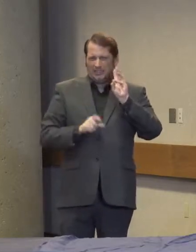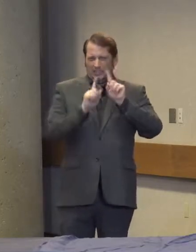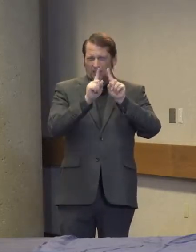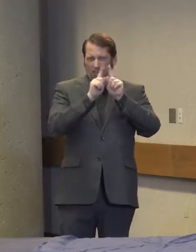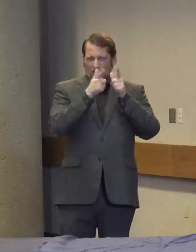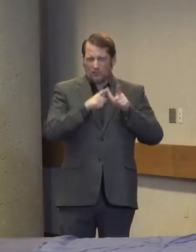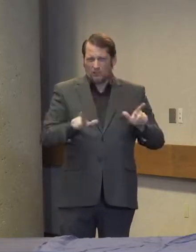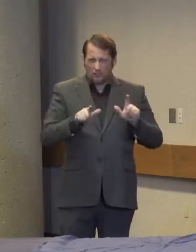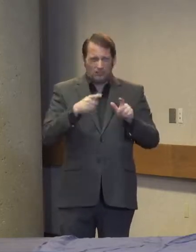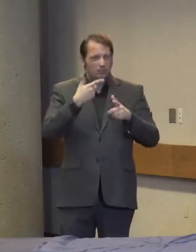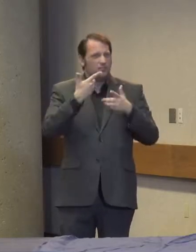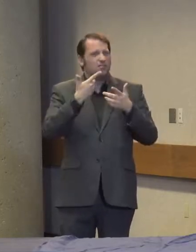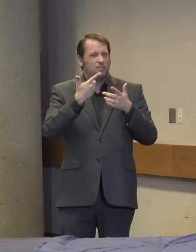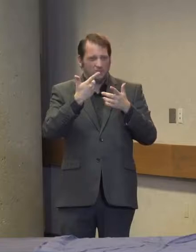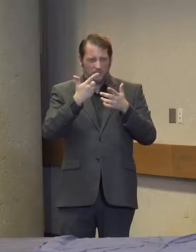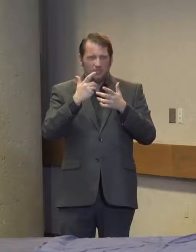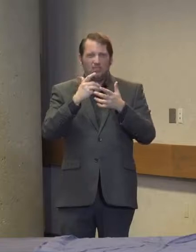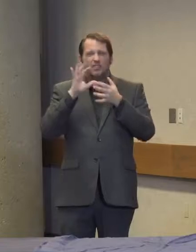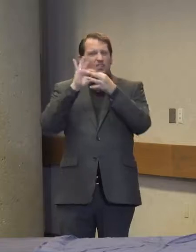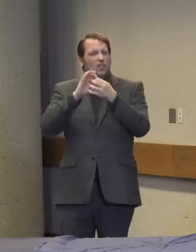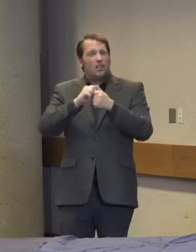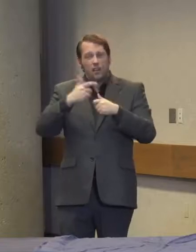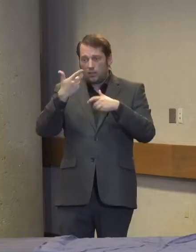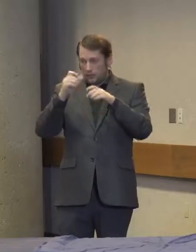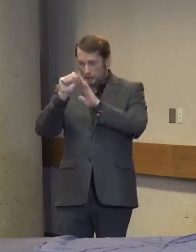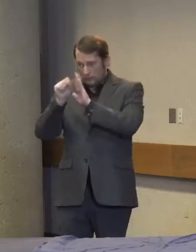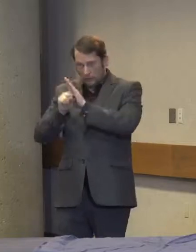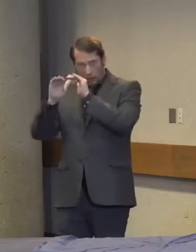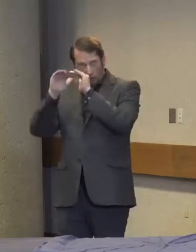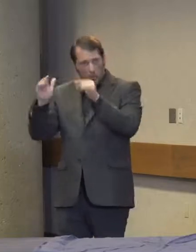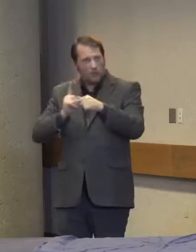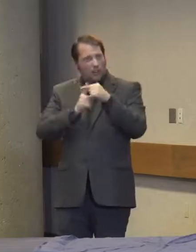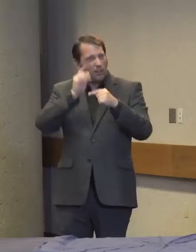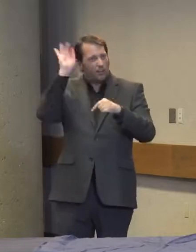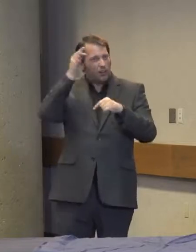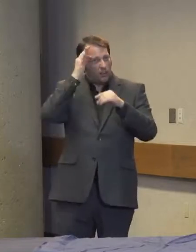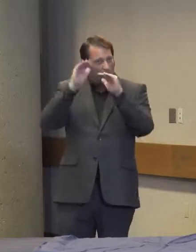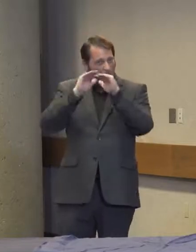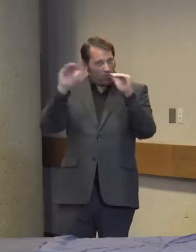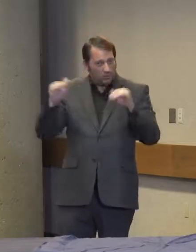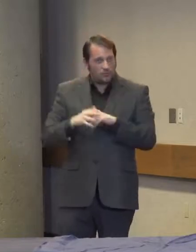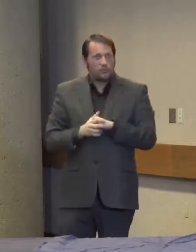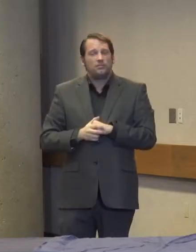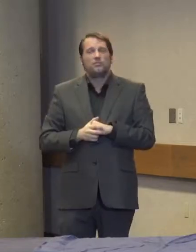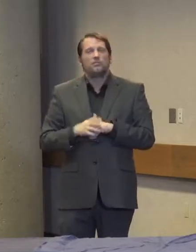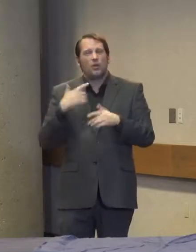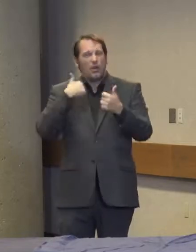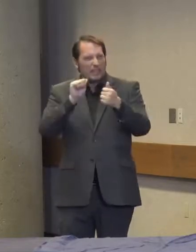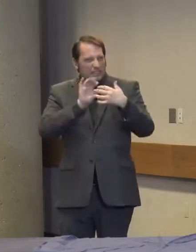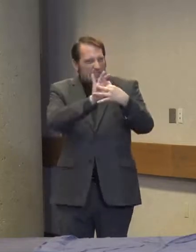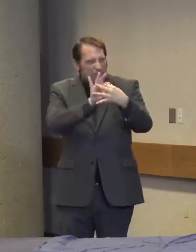materials. We're partnering with our faith community, our nonprofits, our service